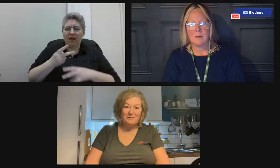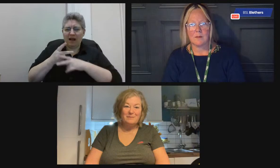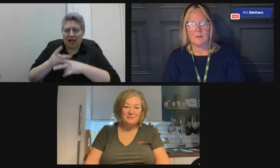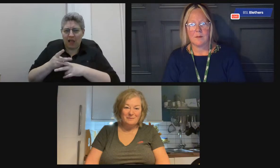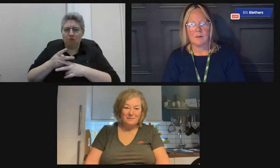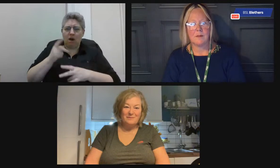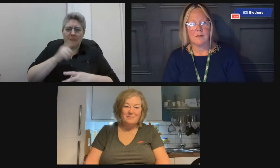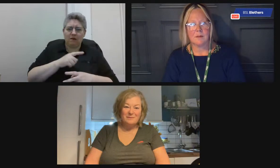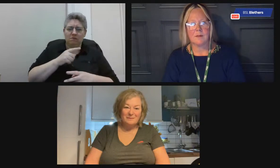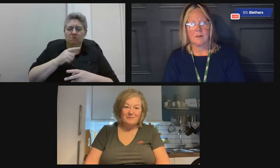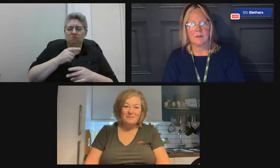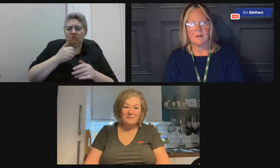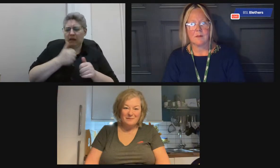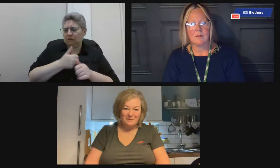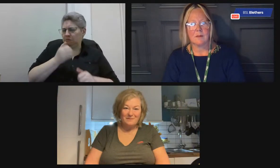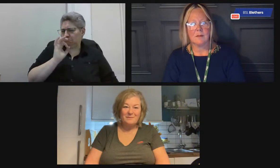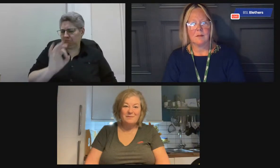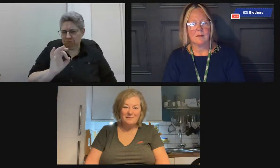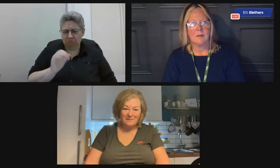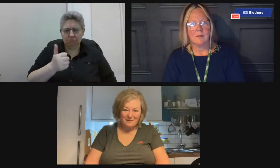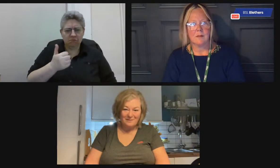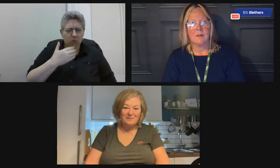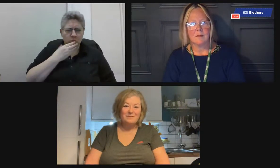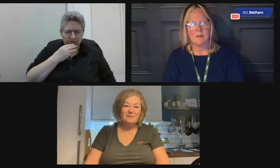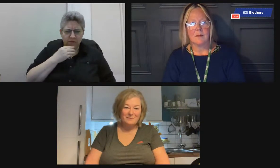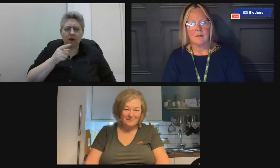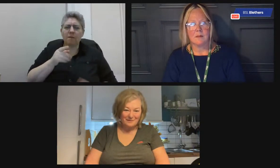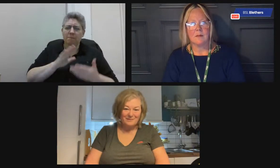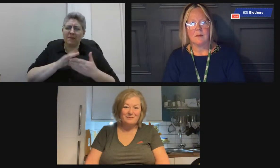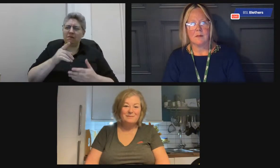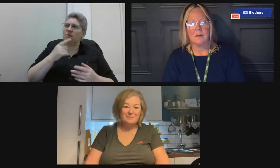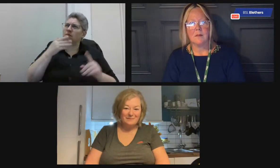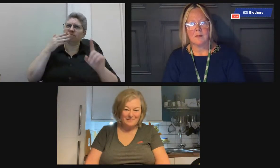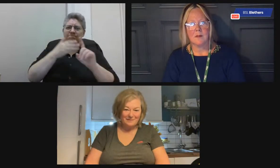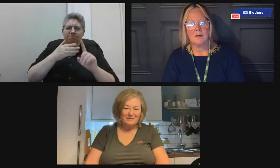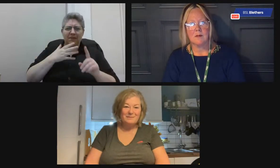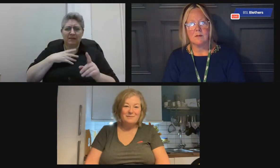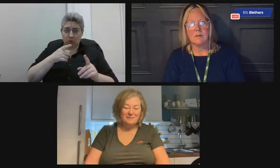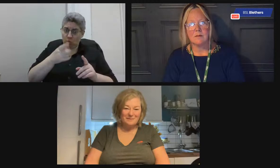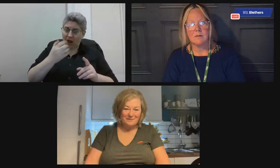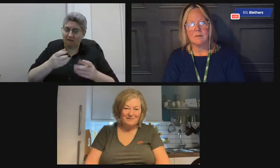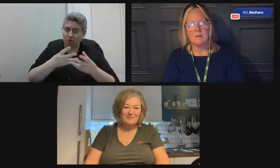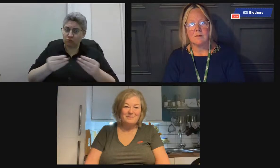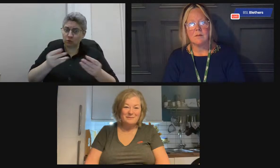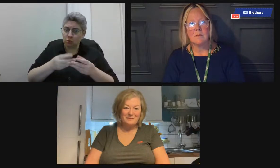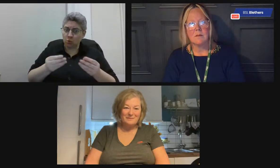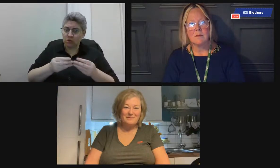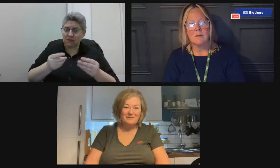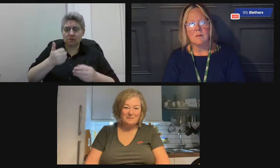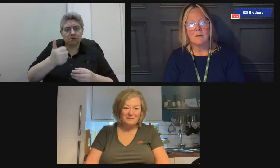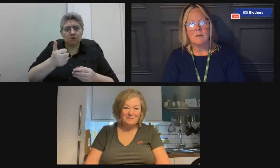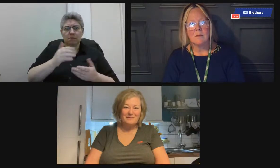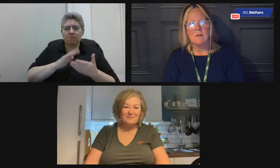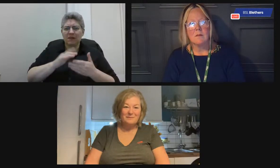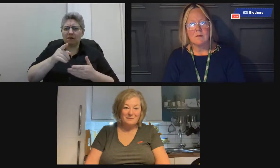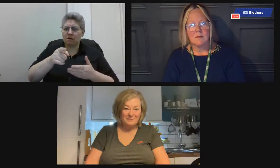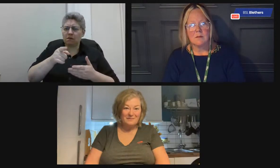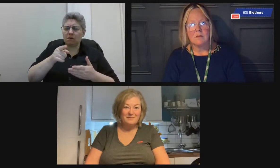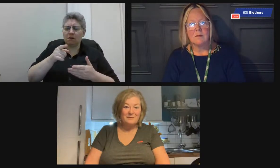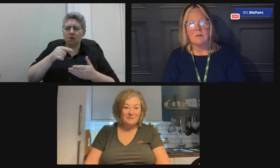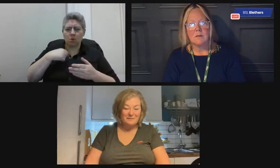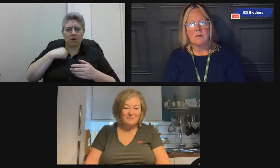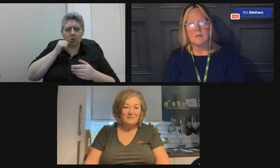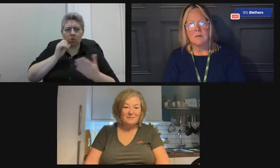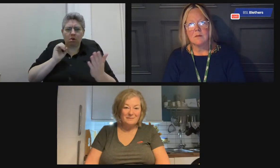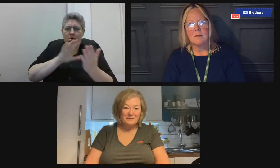person who requires the help, but forget about everybody all around. So that's really good, useful information,